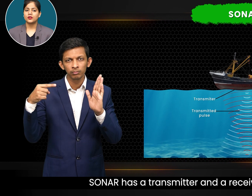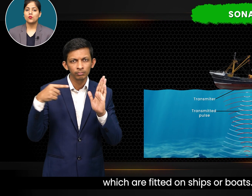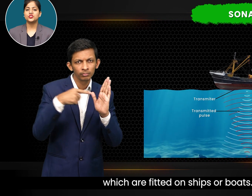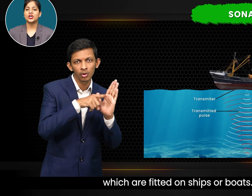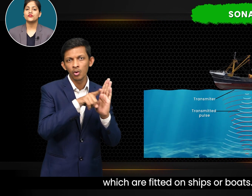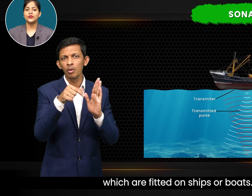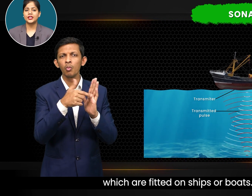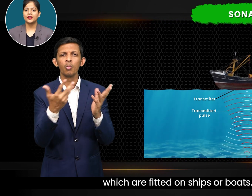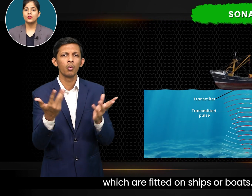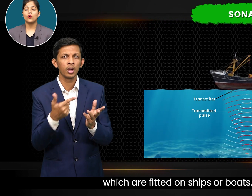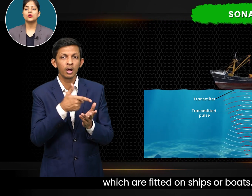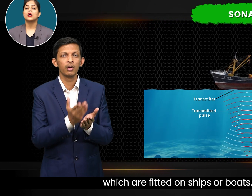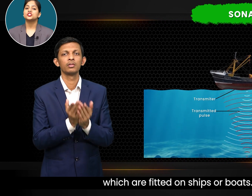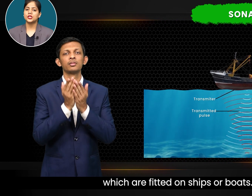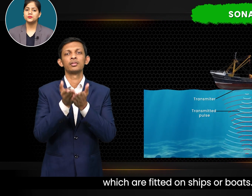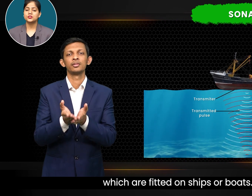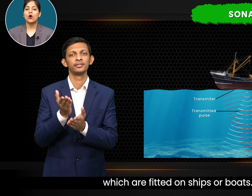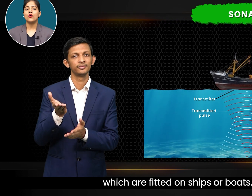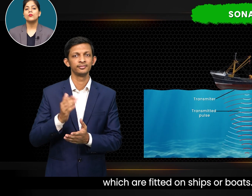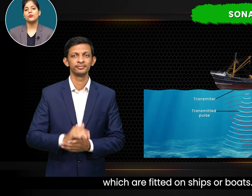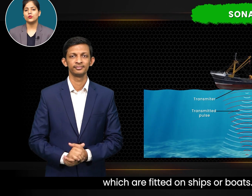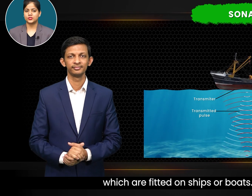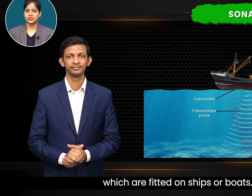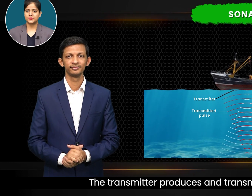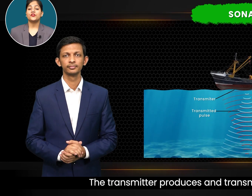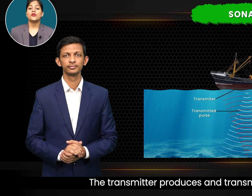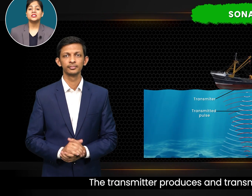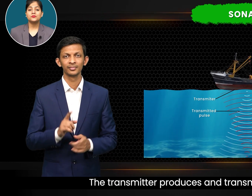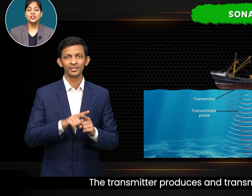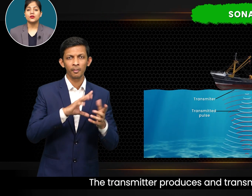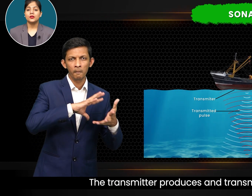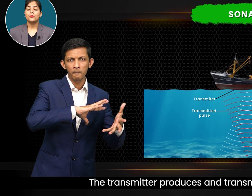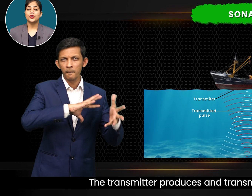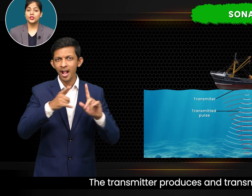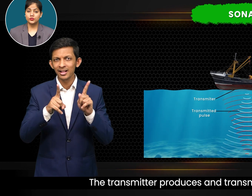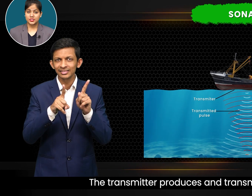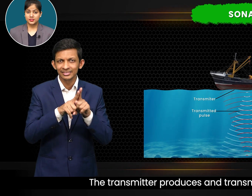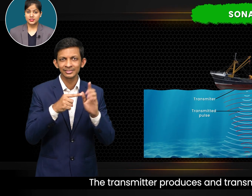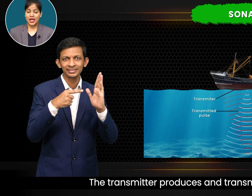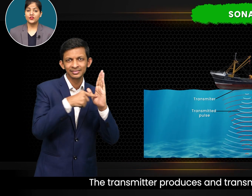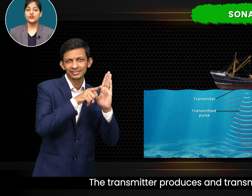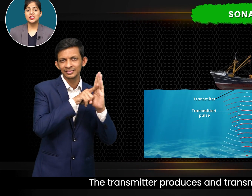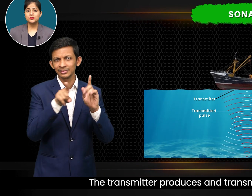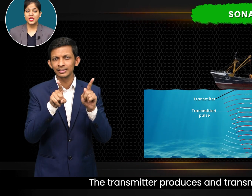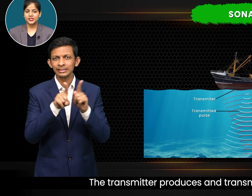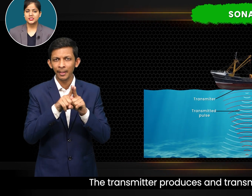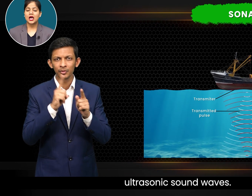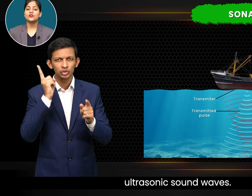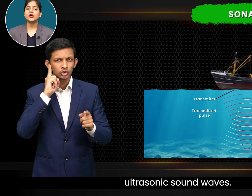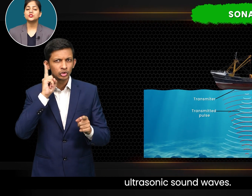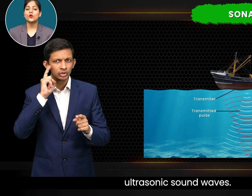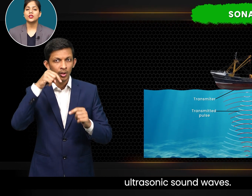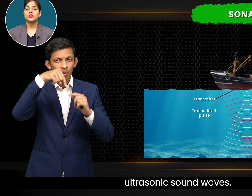receiver which are fitted on ships or boats. The transmitter produces and